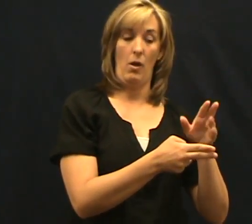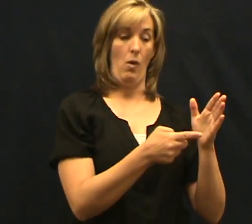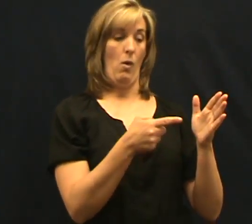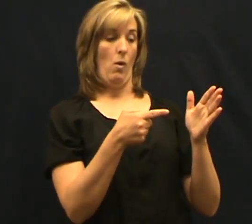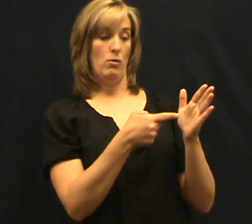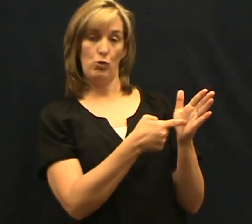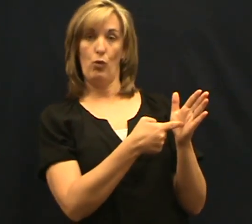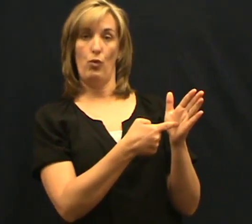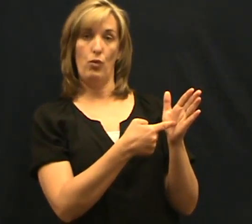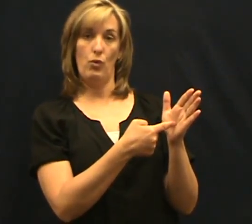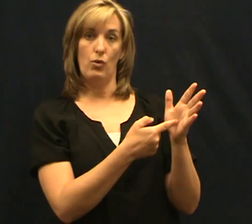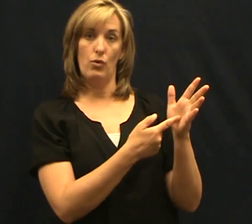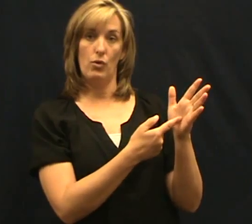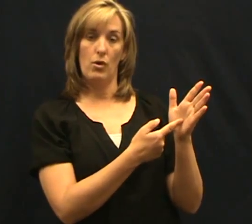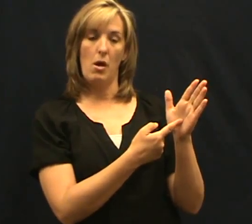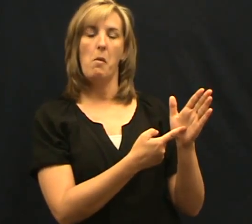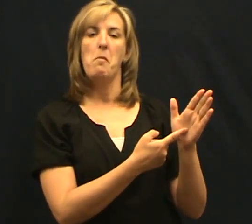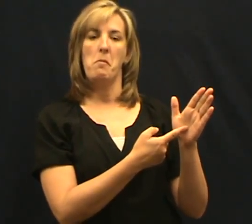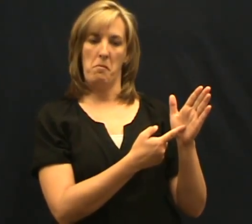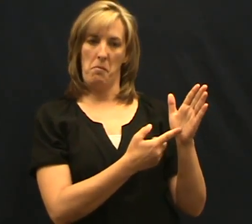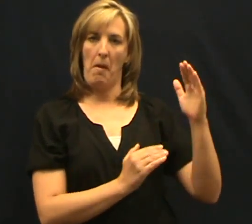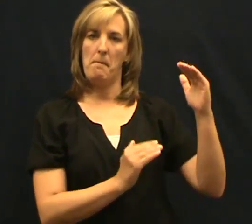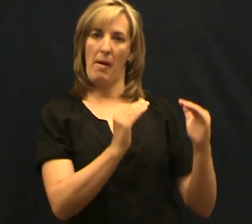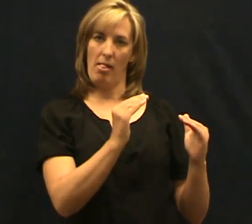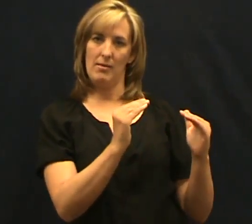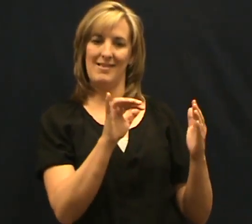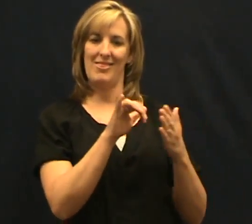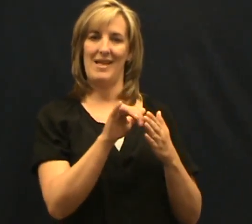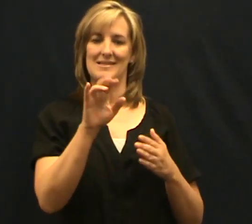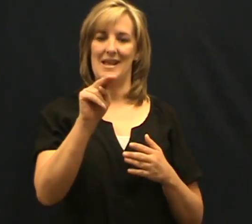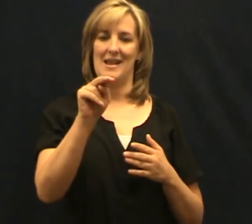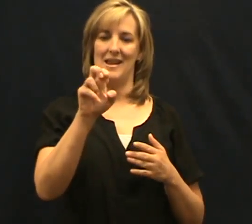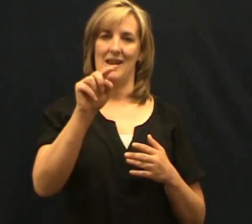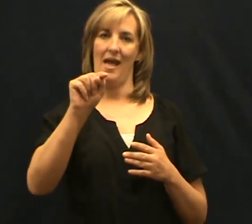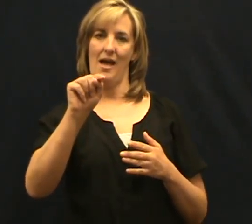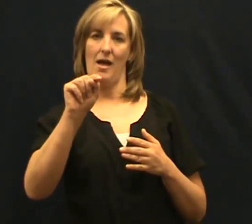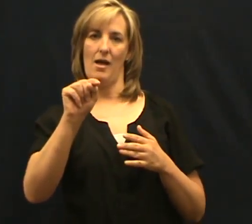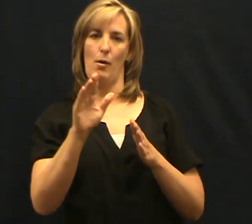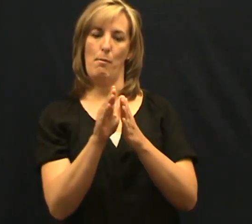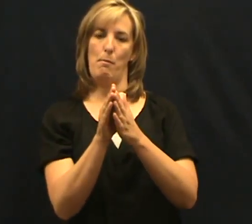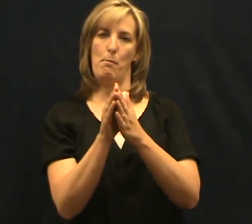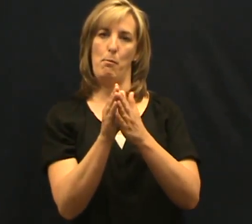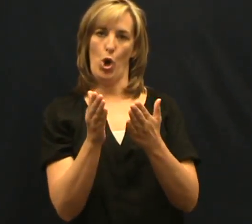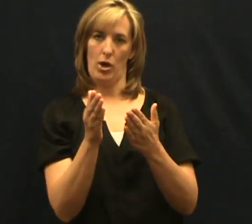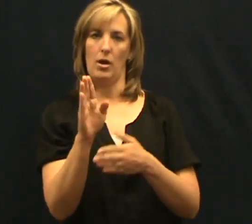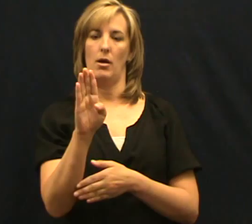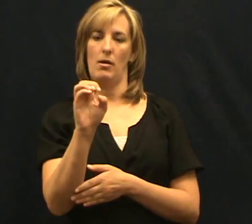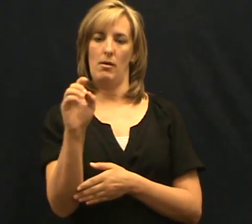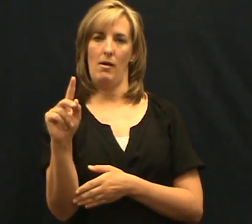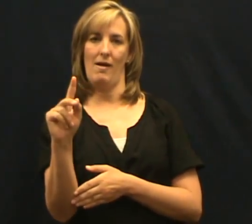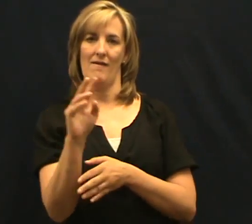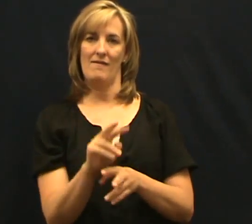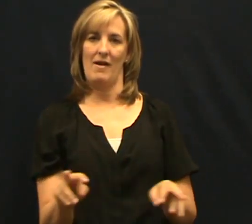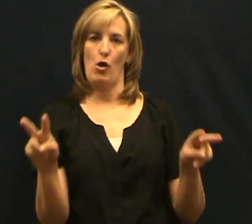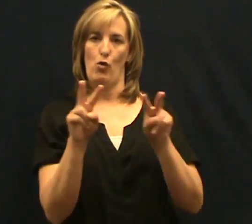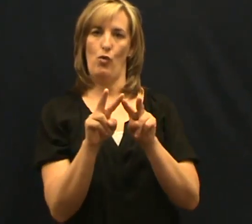out. And the balance is what we call the net book value, the difference between the original cost and the total amount of depreciation